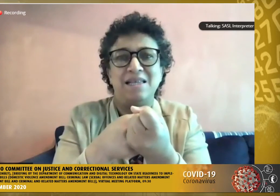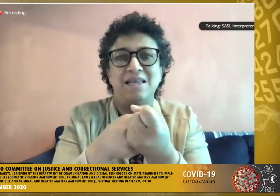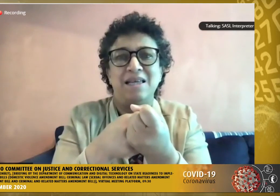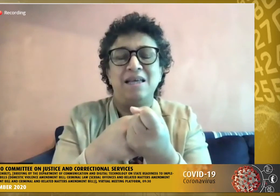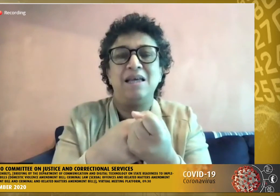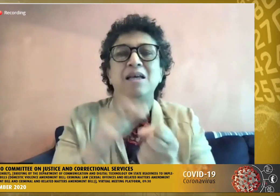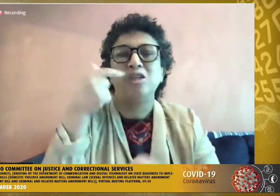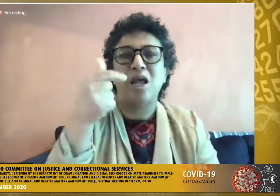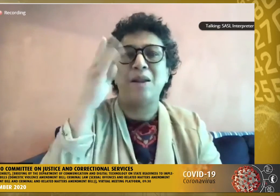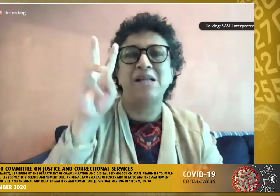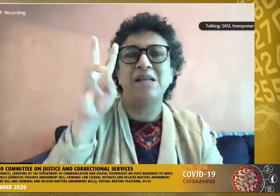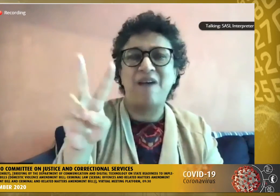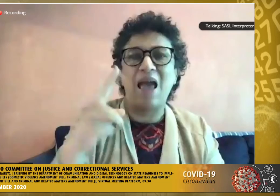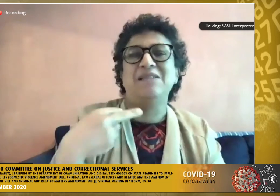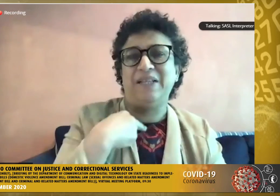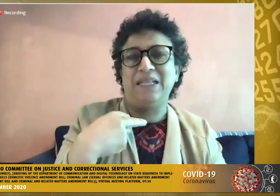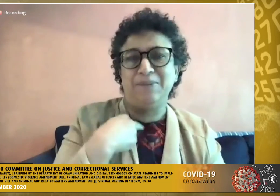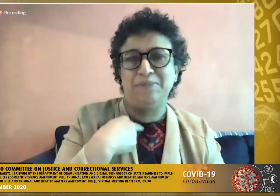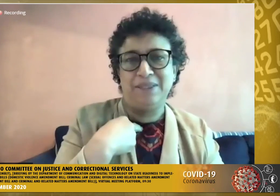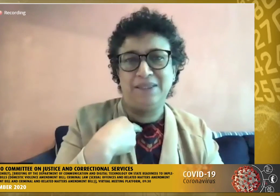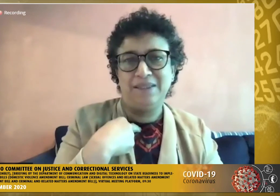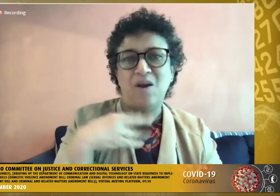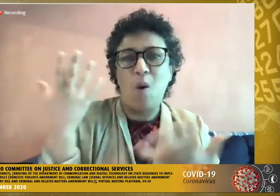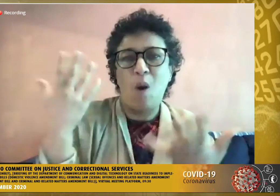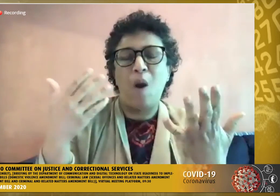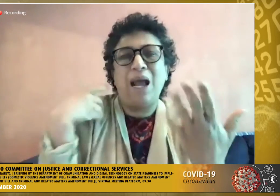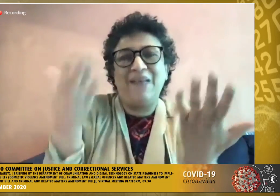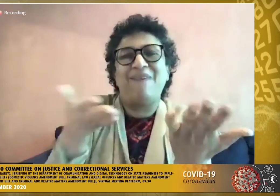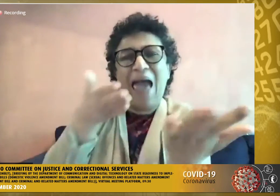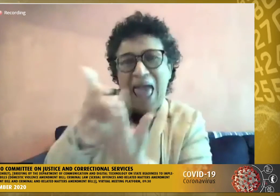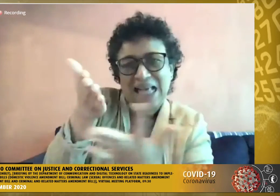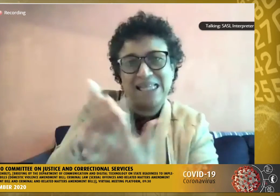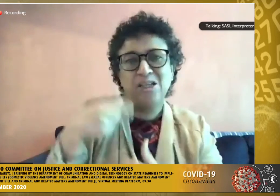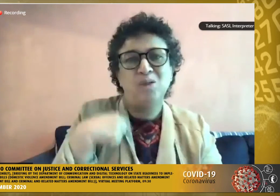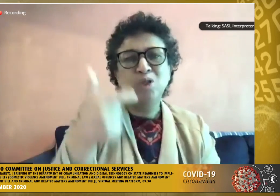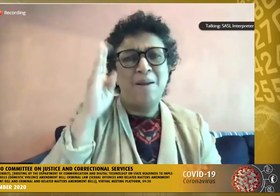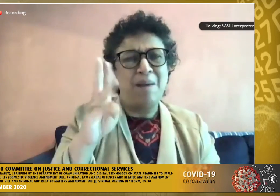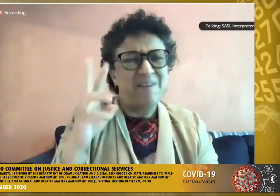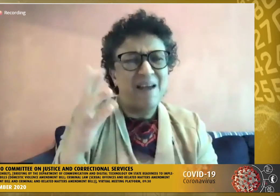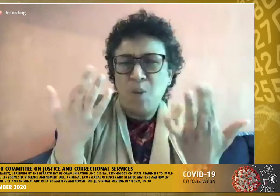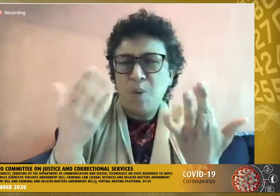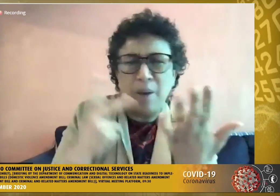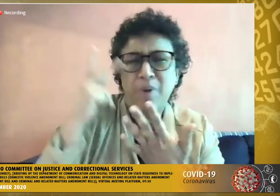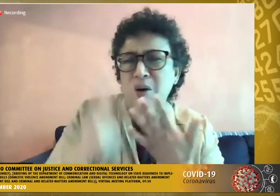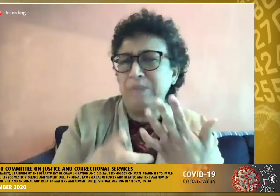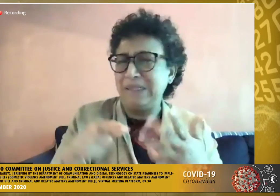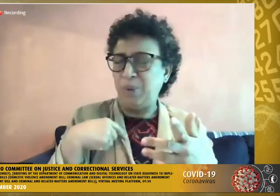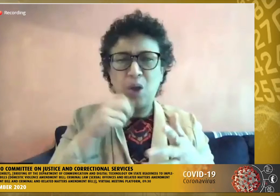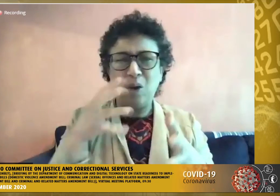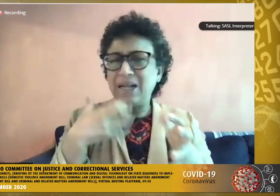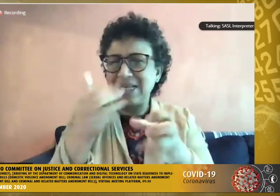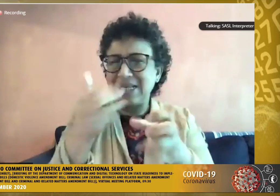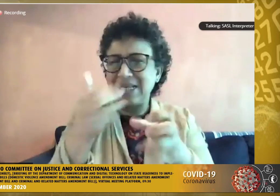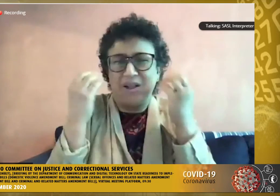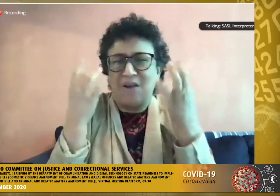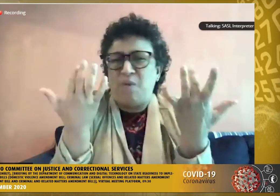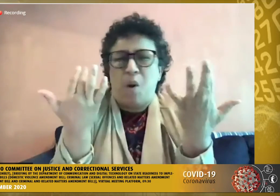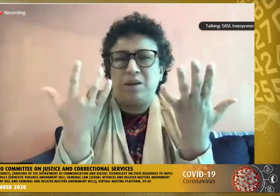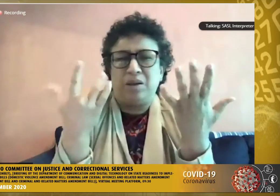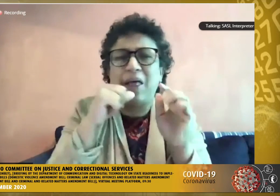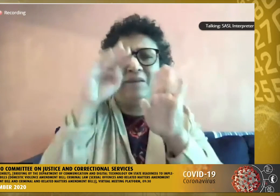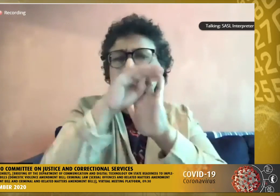that are completed, that are currently available to support gender-based violence or victims of gender-based violence. We don't know